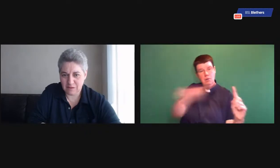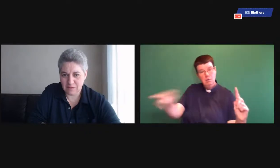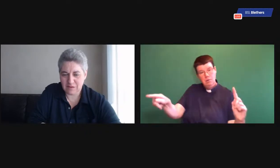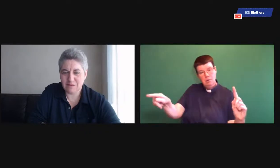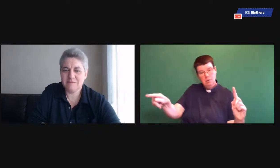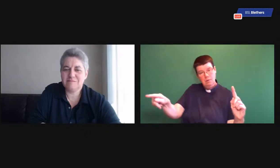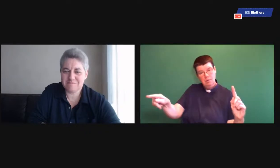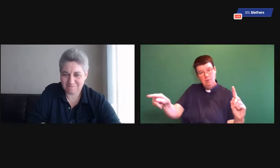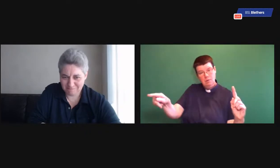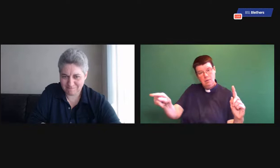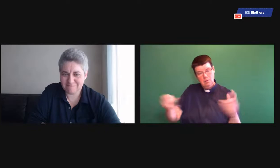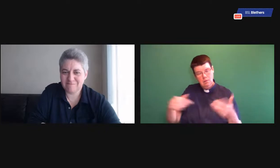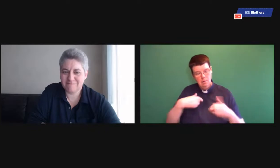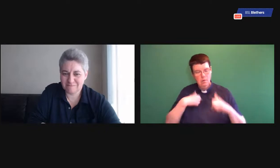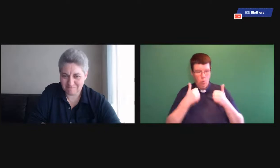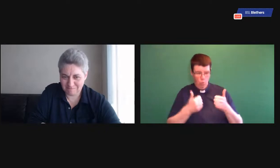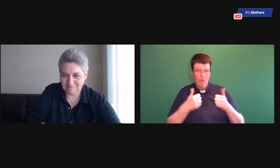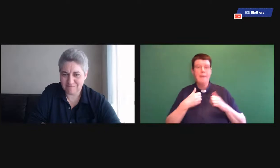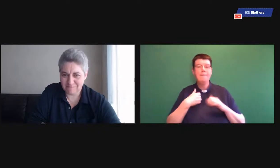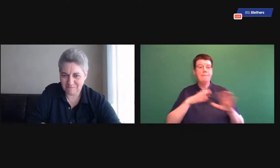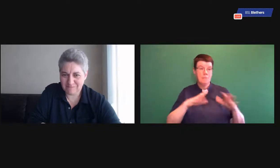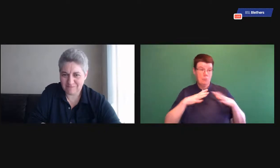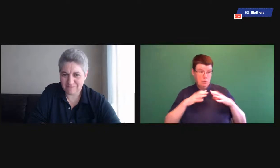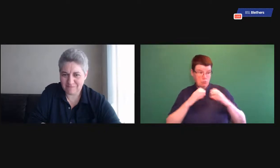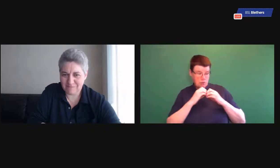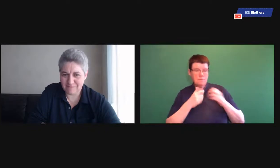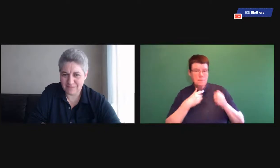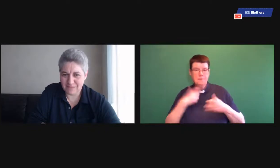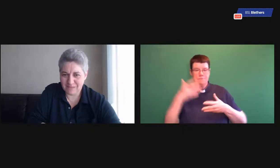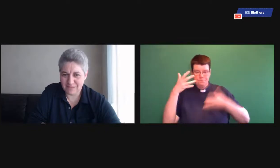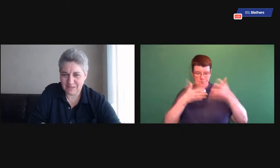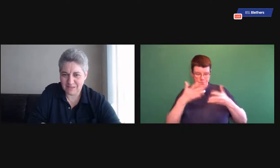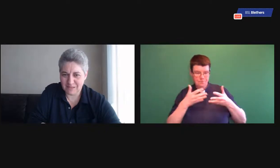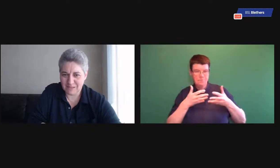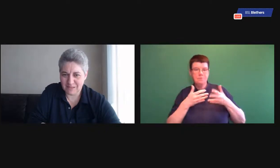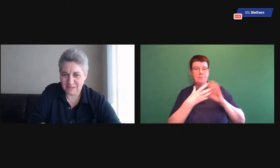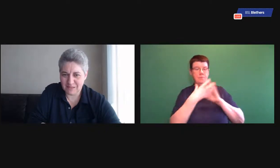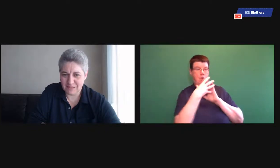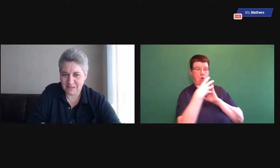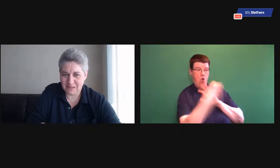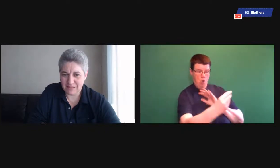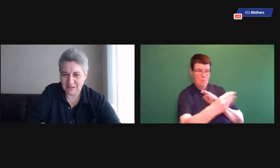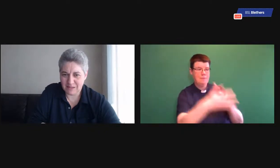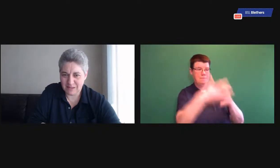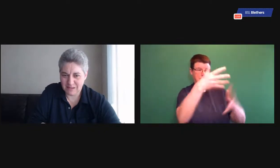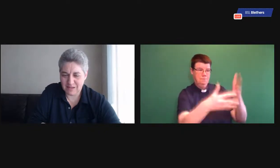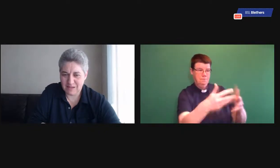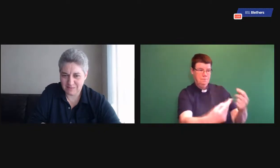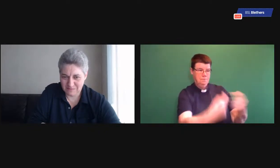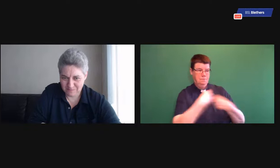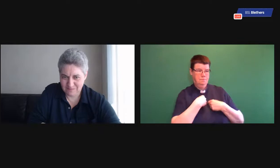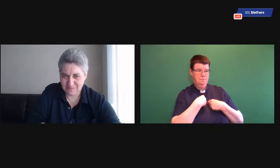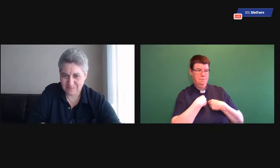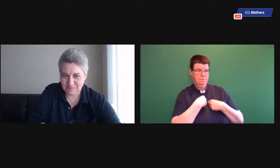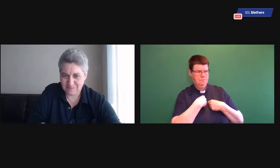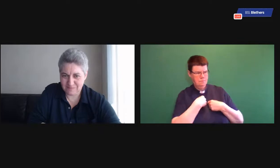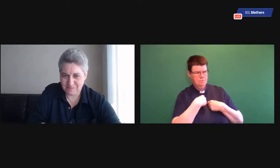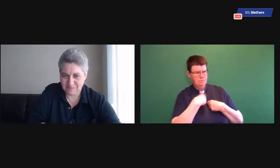it. Do you want to me to sign it and you copy the signs, or do you want me just to ask the question? All of these